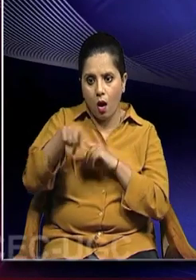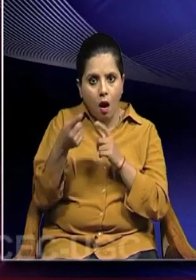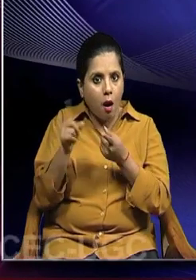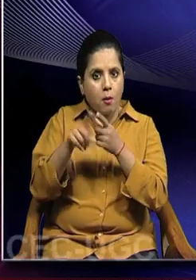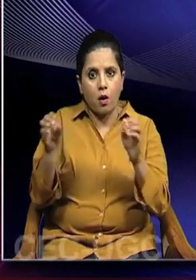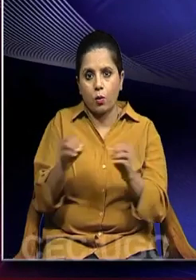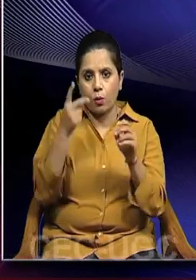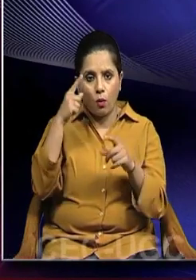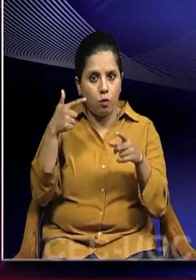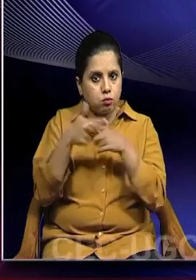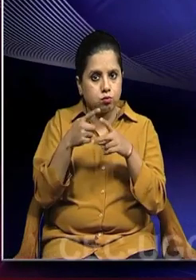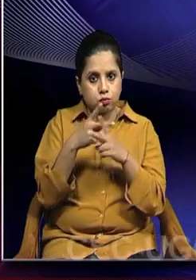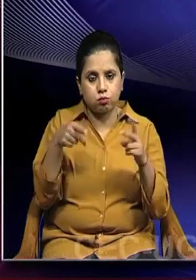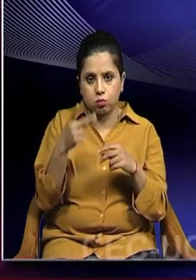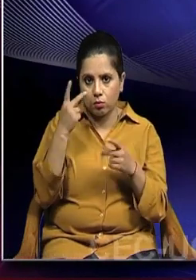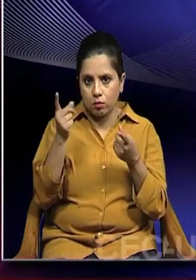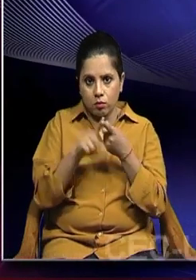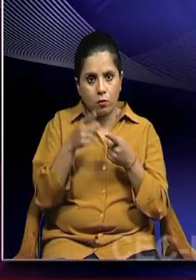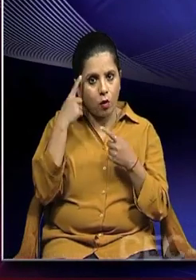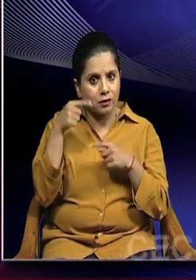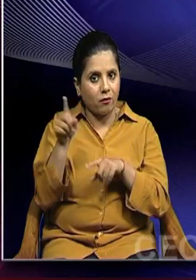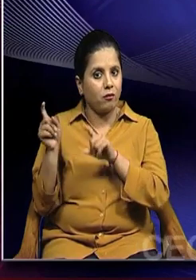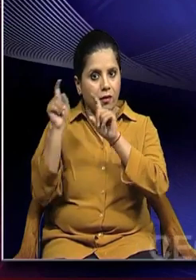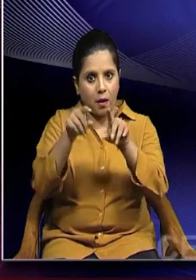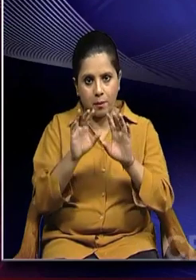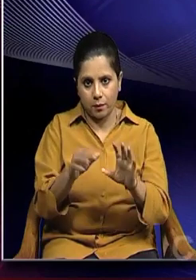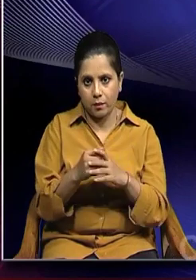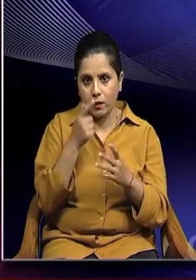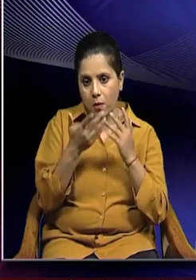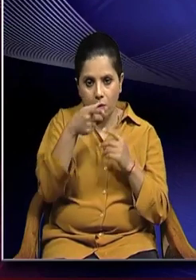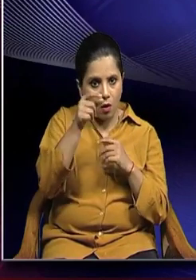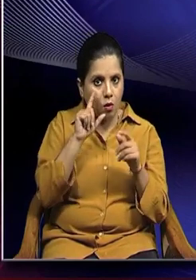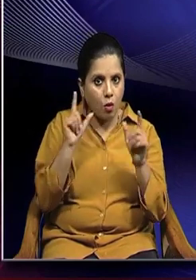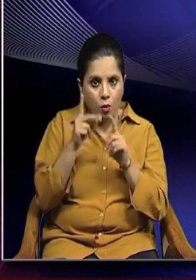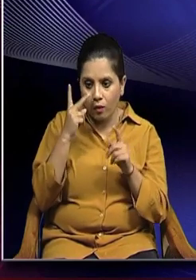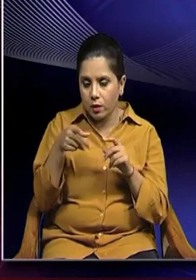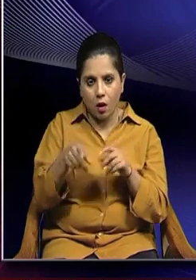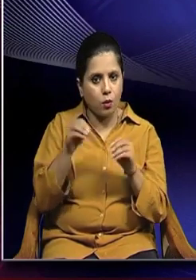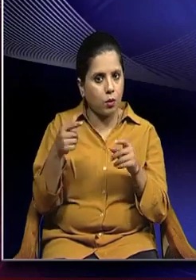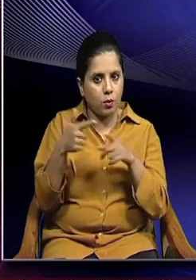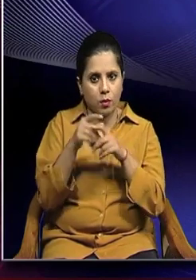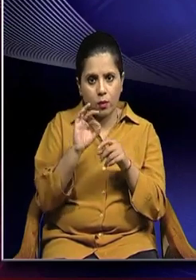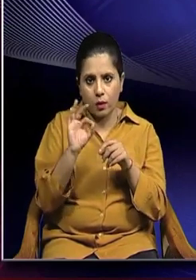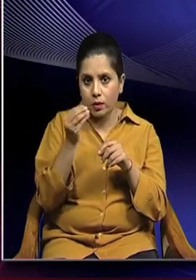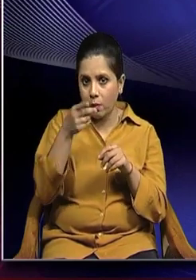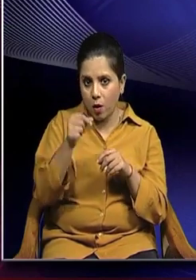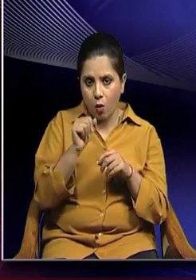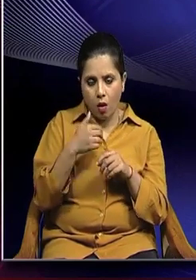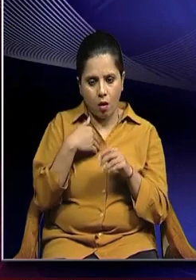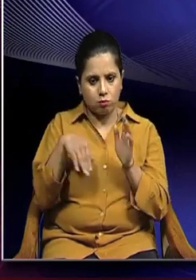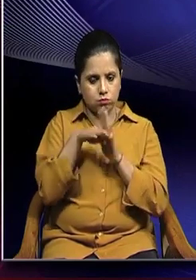of conflict which arises, which comes to you. So, you will not witness any conflict if you somehow develop that